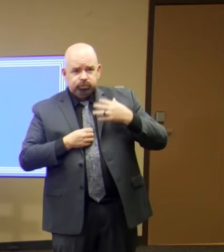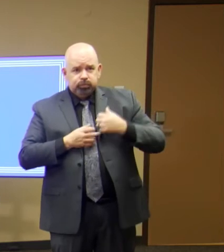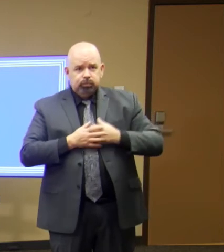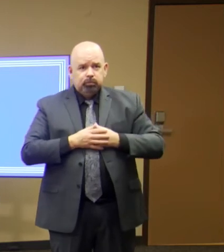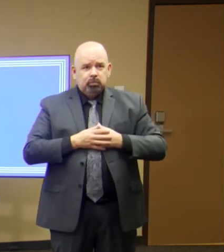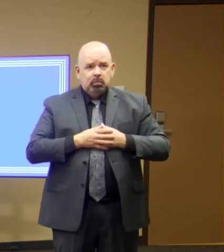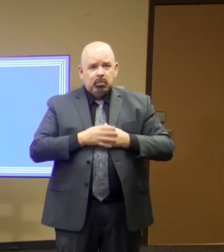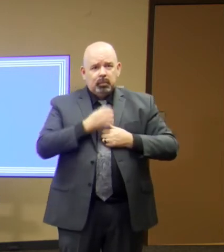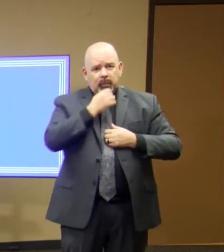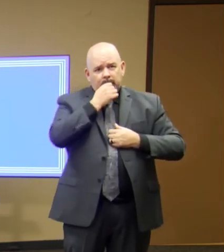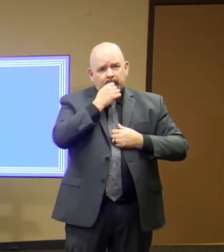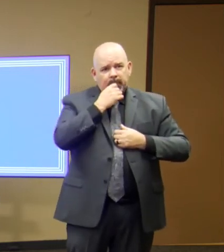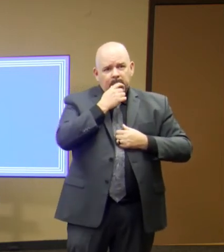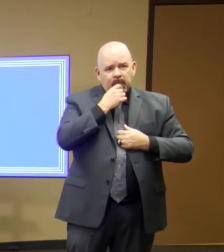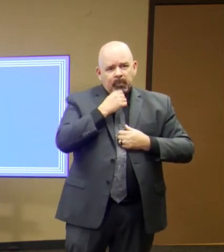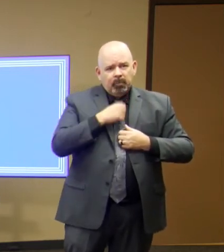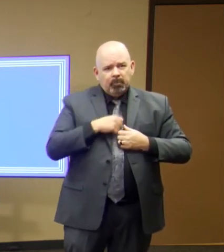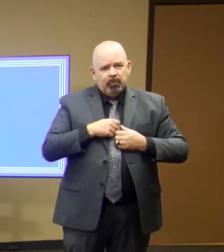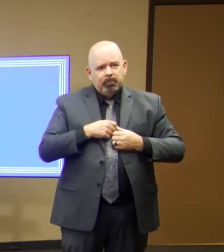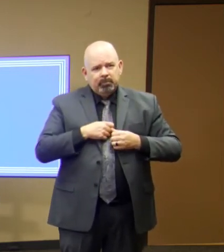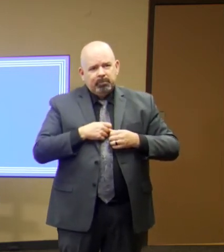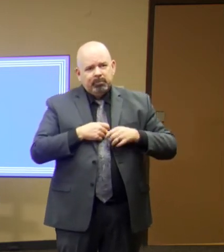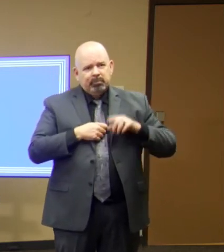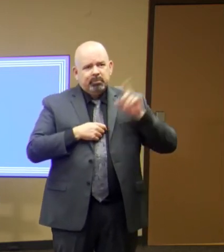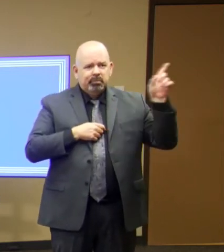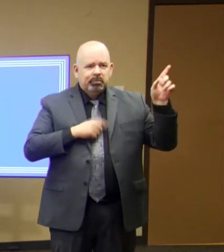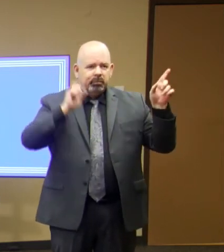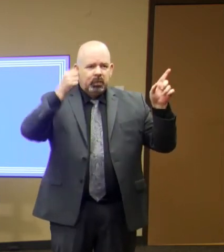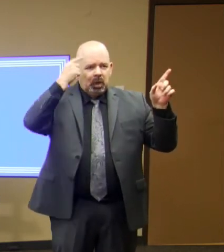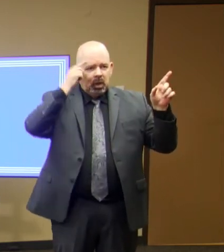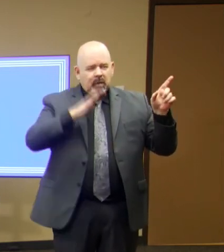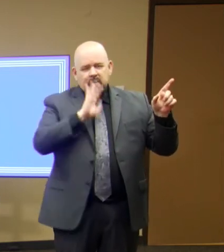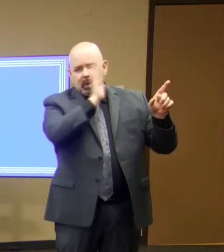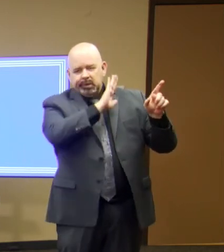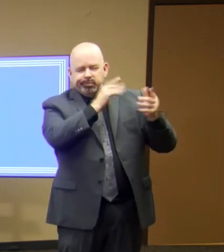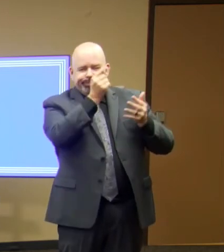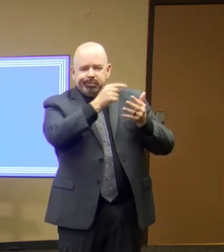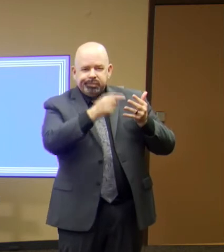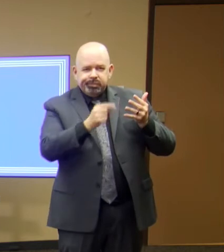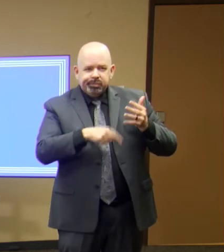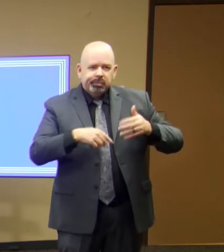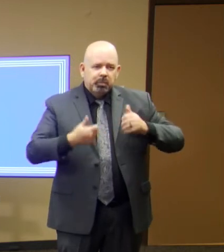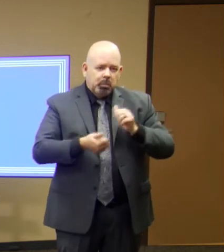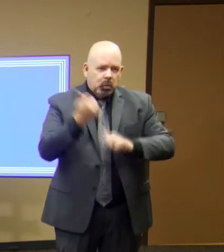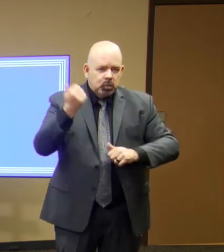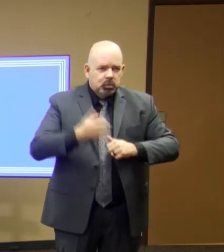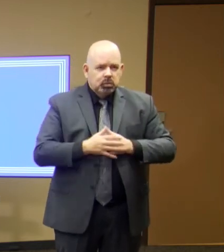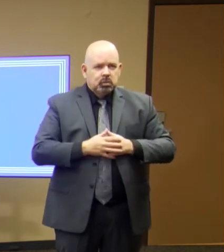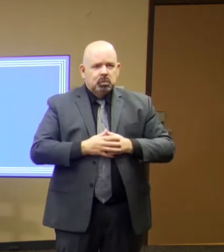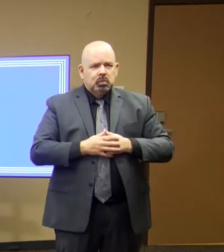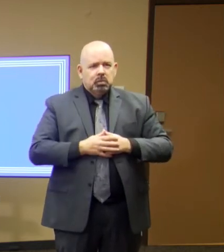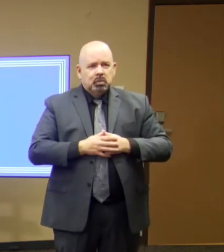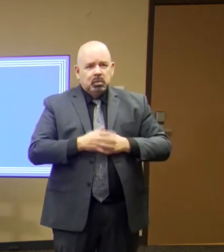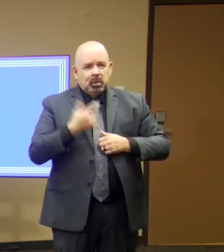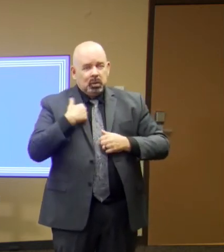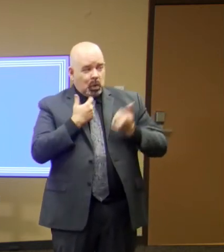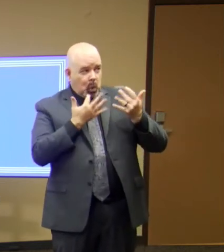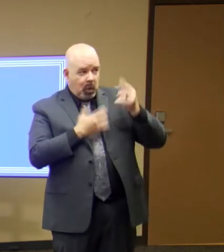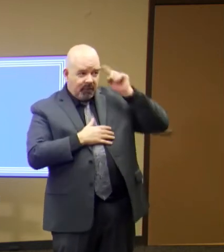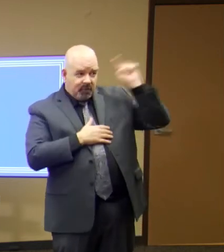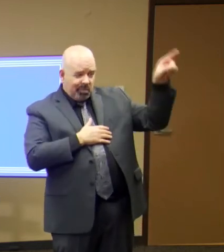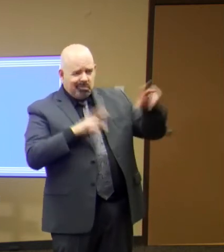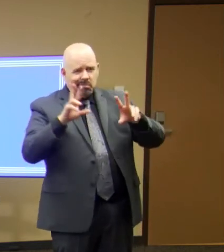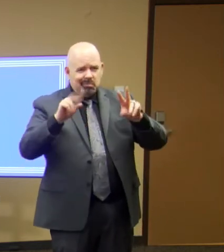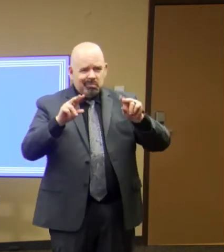governor. But as we look at these, there are things that we can do. We don't have to wait for the governor to not go to some of these